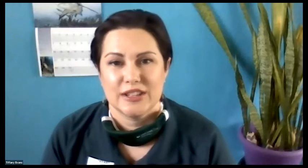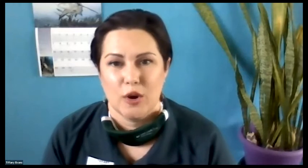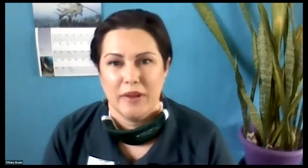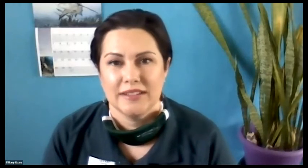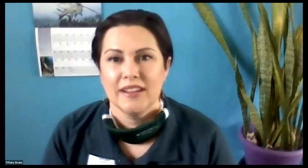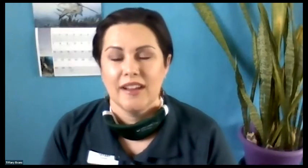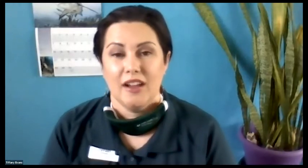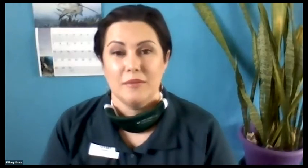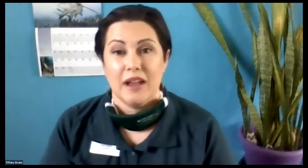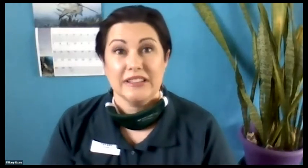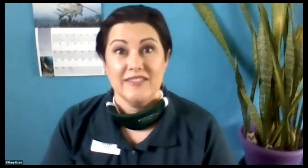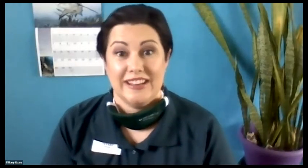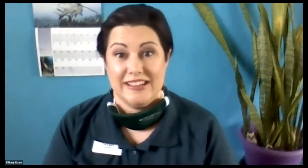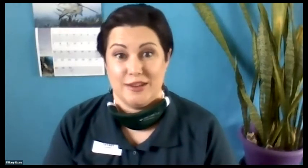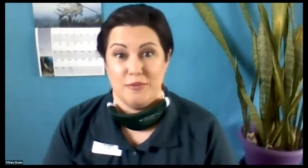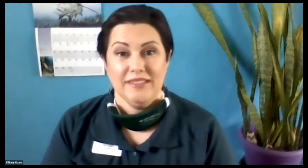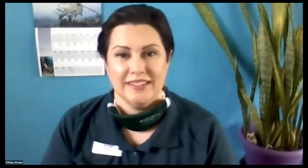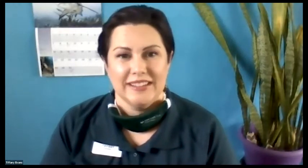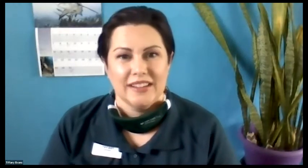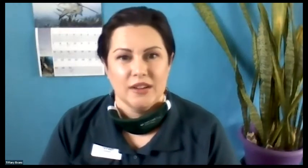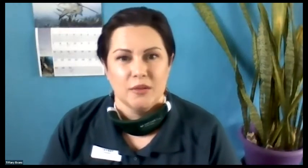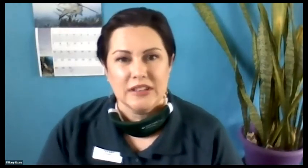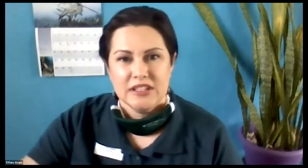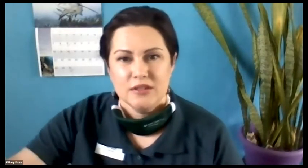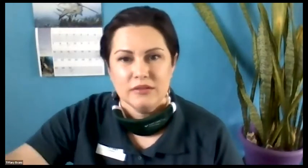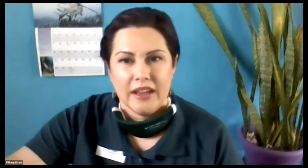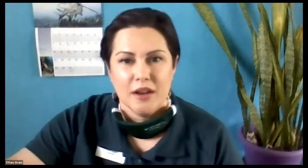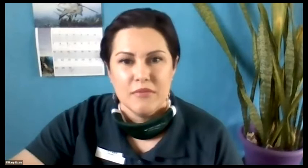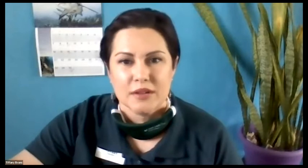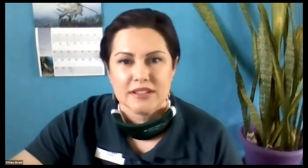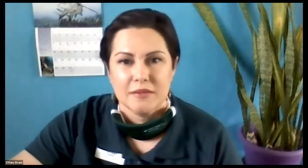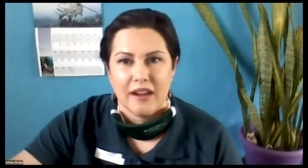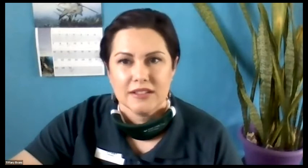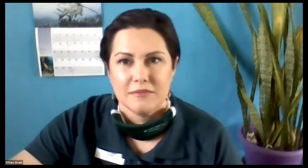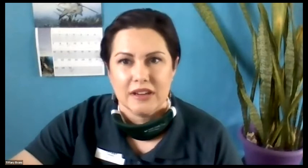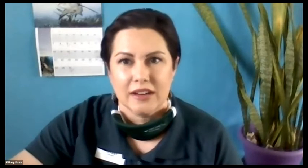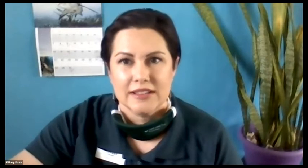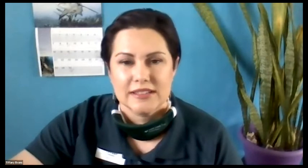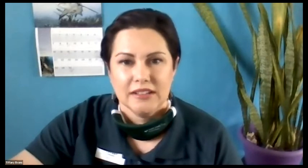open? I believe it is open. What do you like most about American Sign